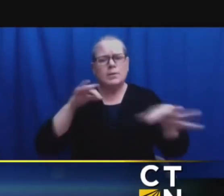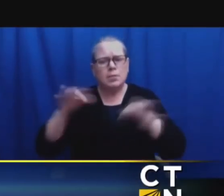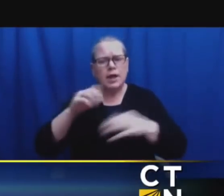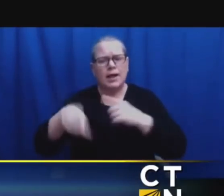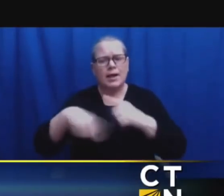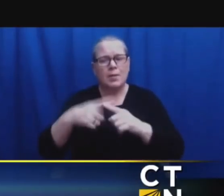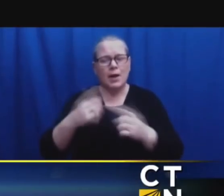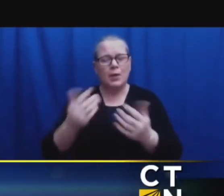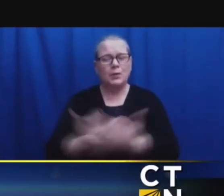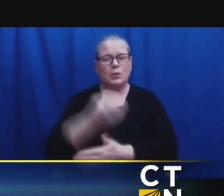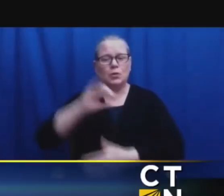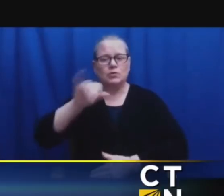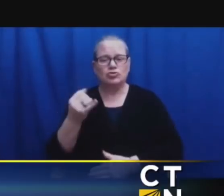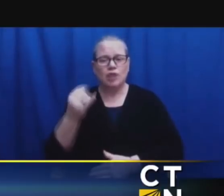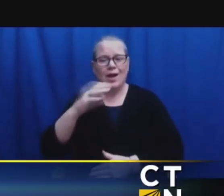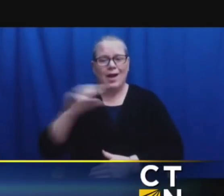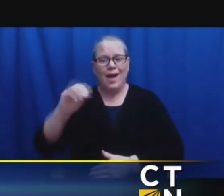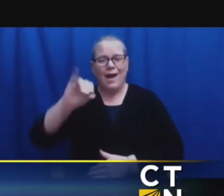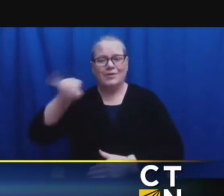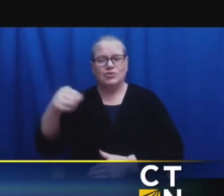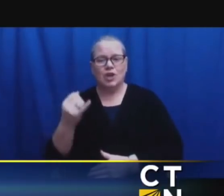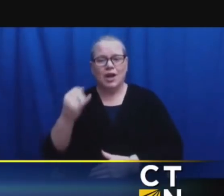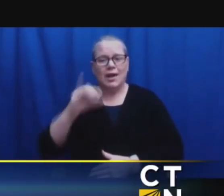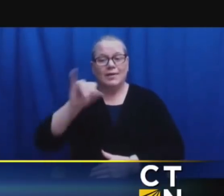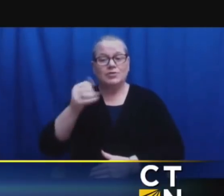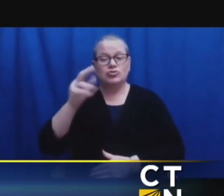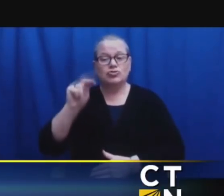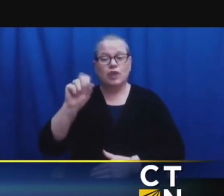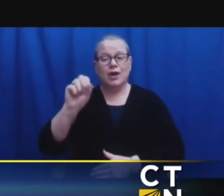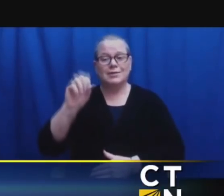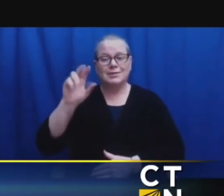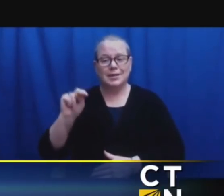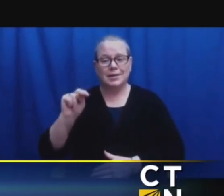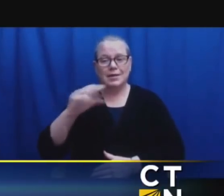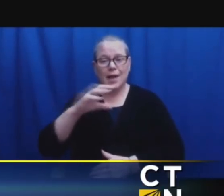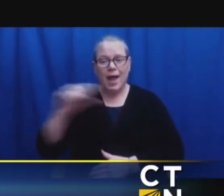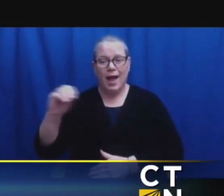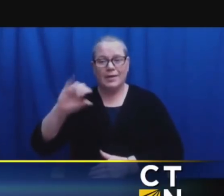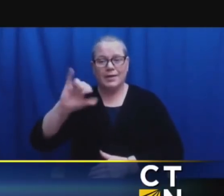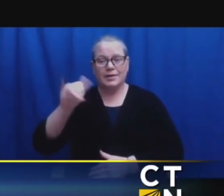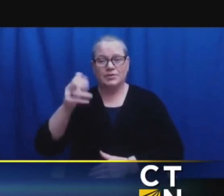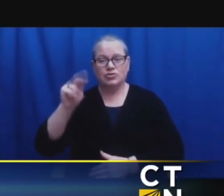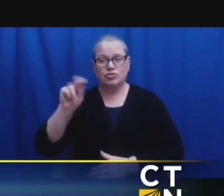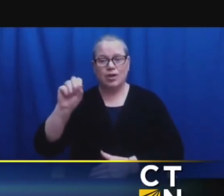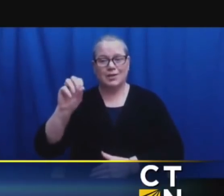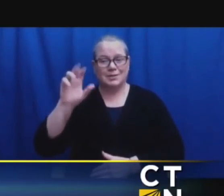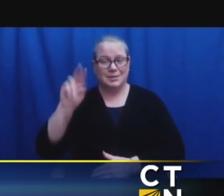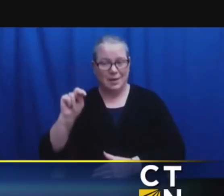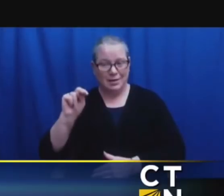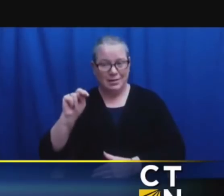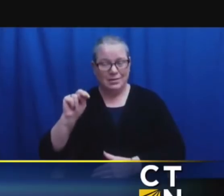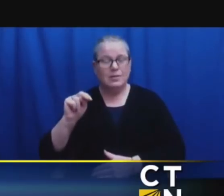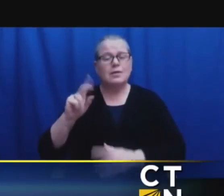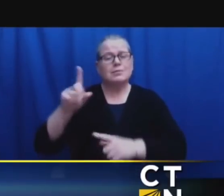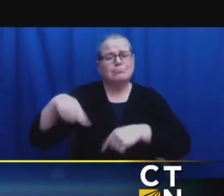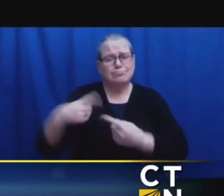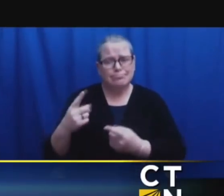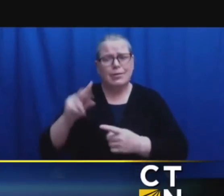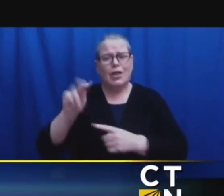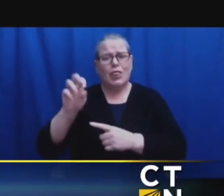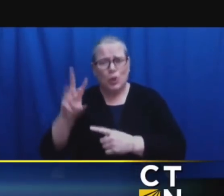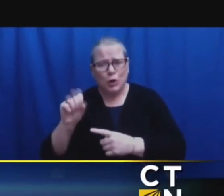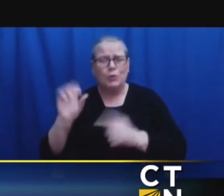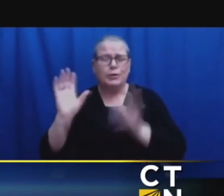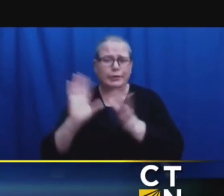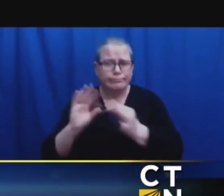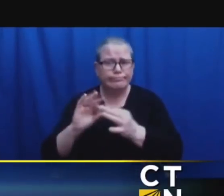lot of discussion about this over the last few days, if you watch the news shows and the such. Good news is, look, we've